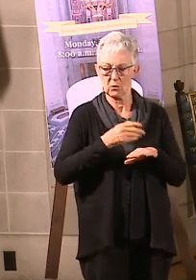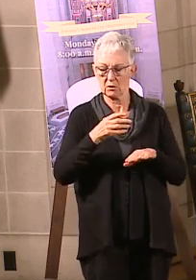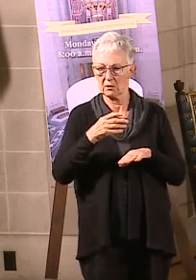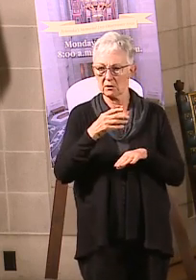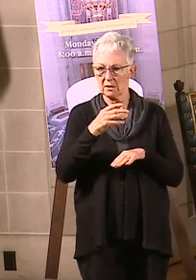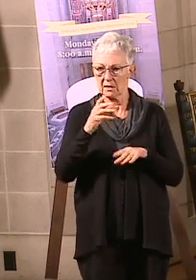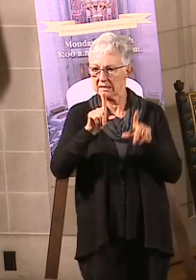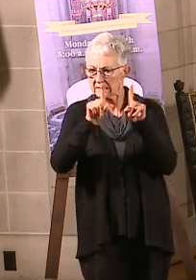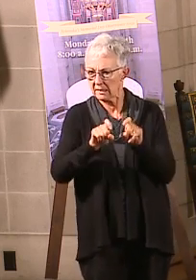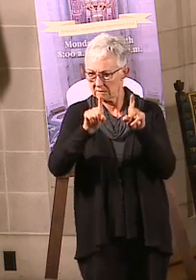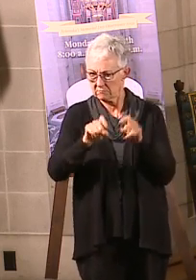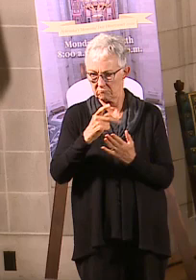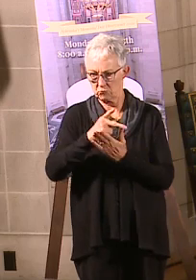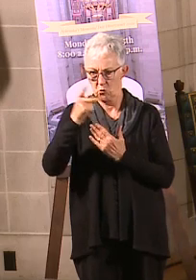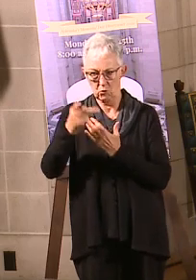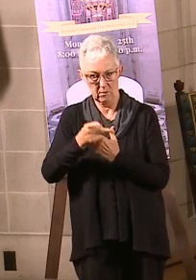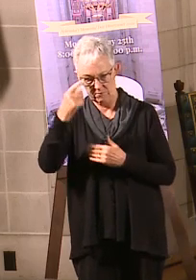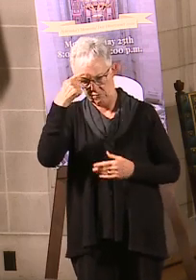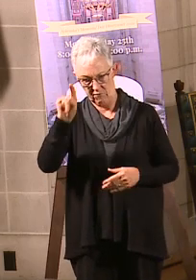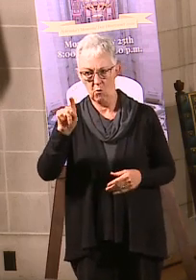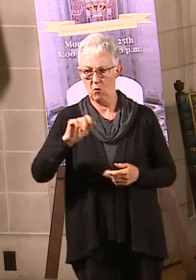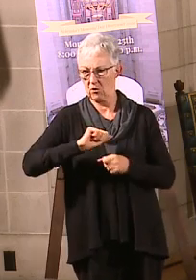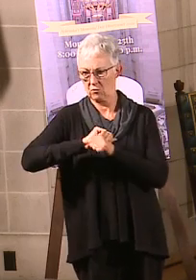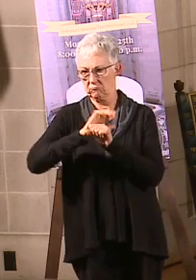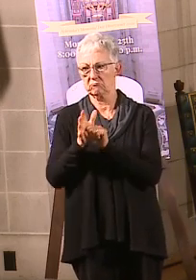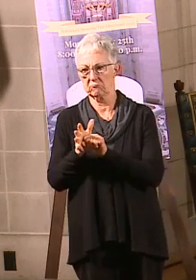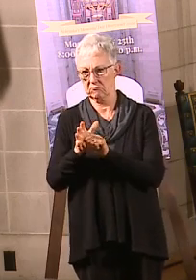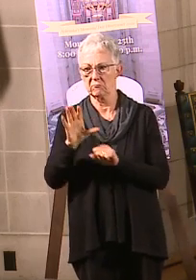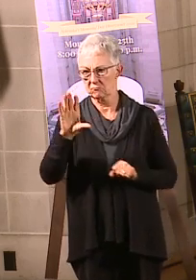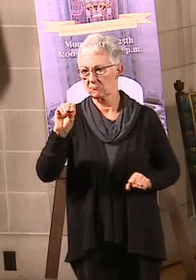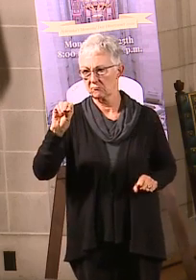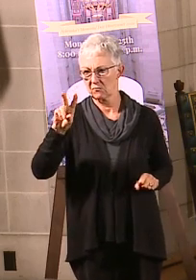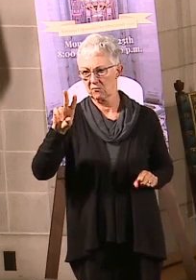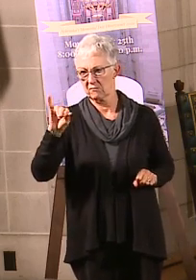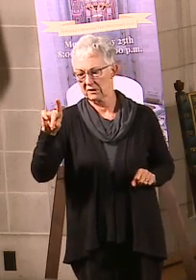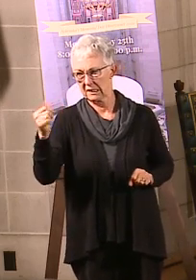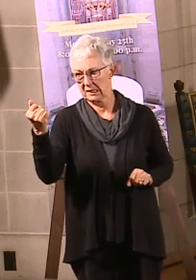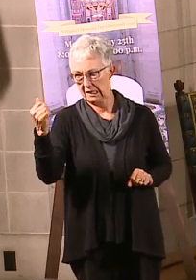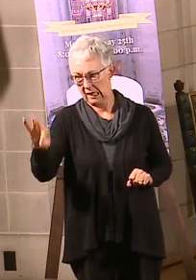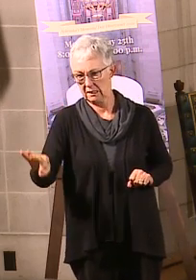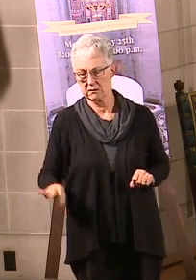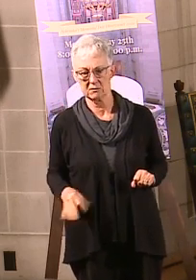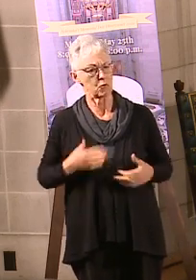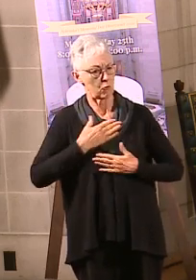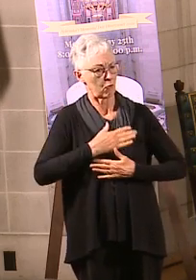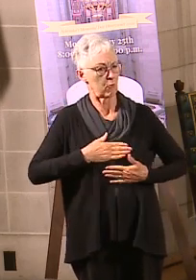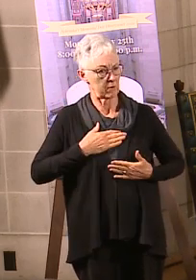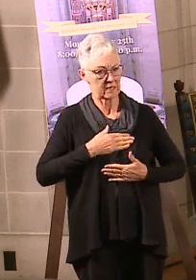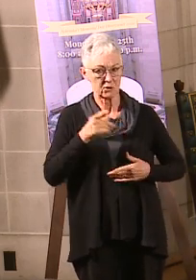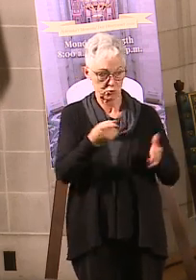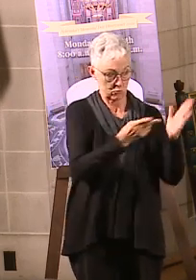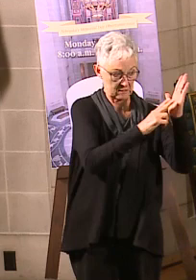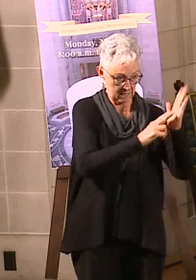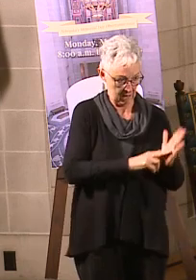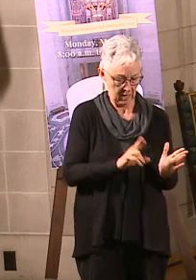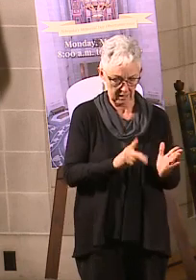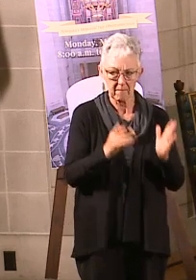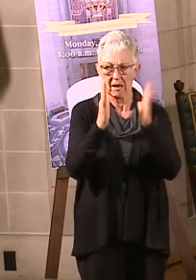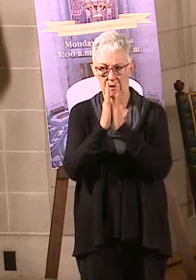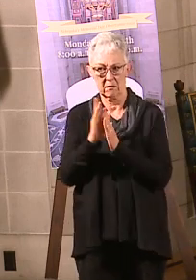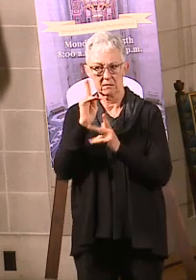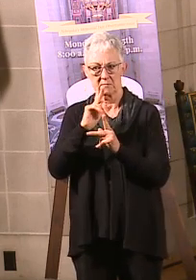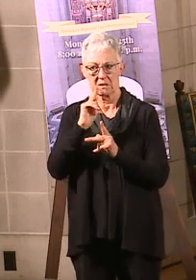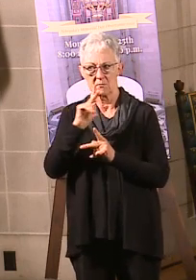hashtag TestNebraskaChallenge. Let's make this go viral so we get people signed up all across the state to be able to help take this test. We